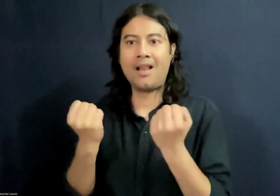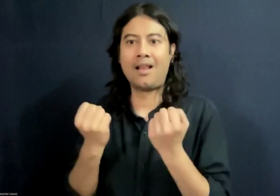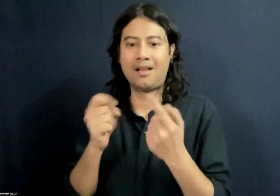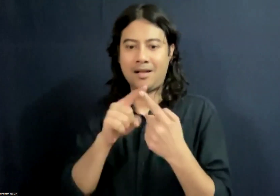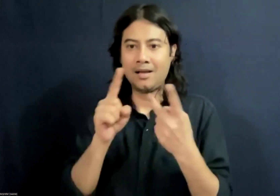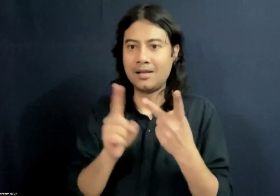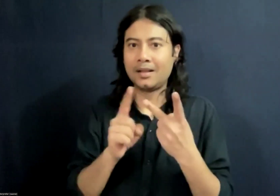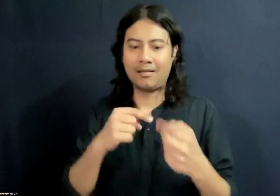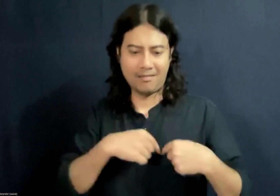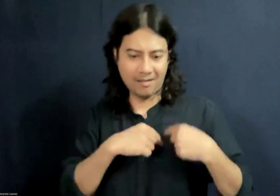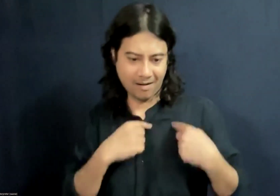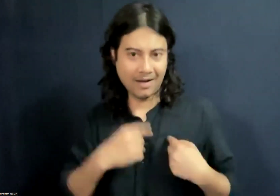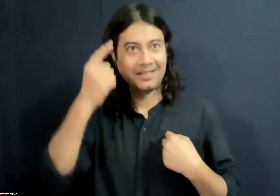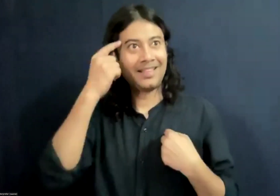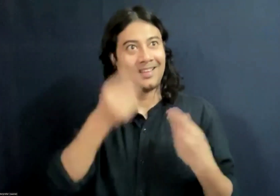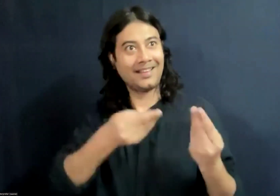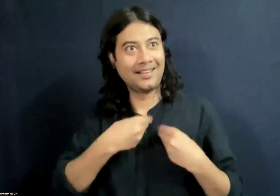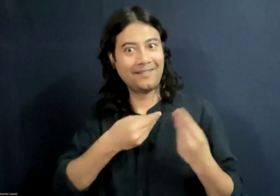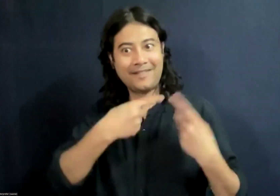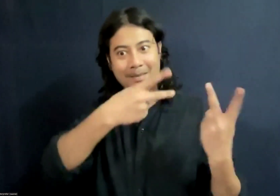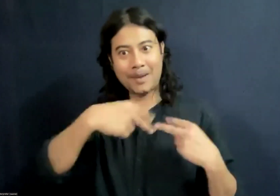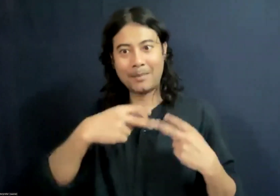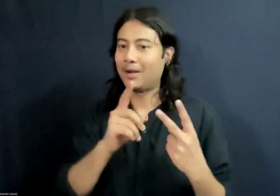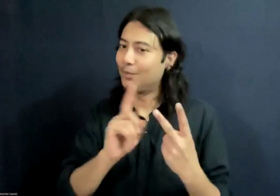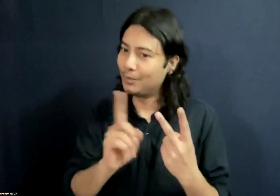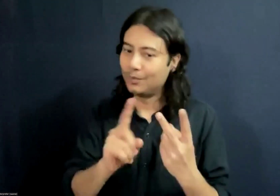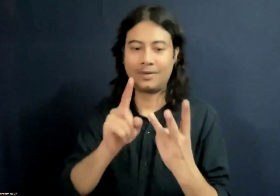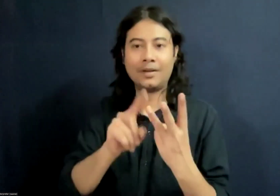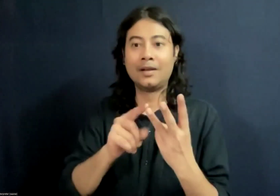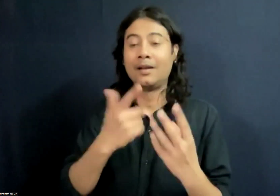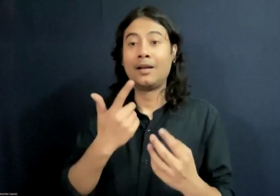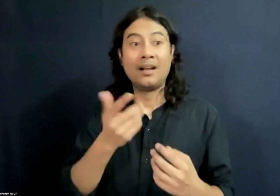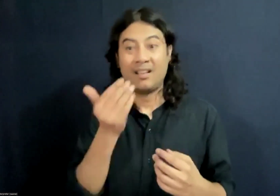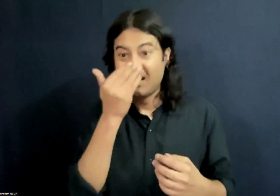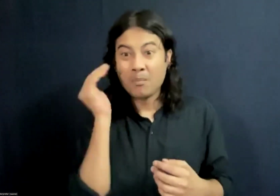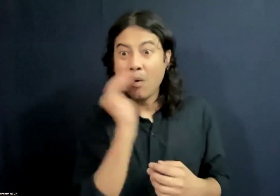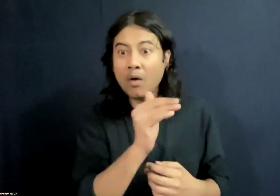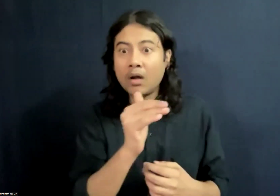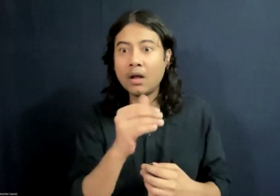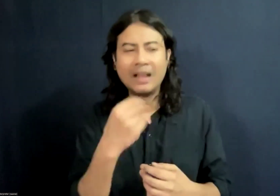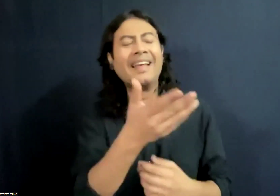person, and then you giving charity, then that is again mode of ignorance.